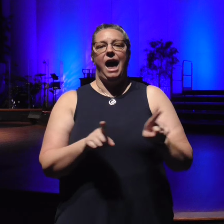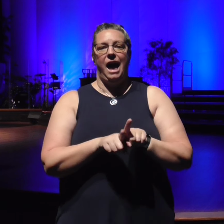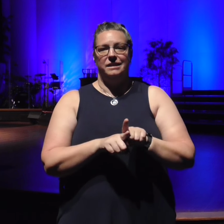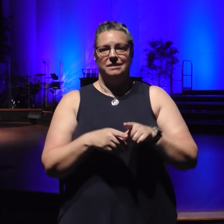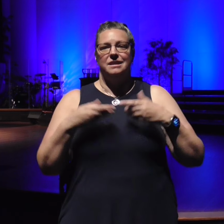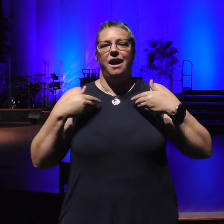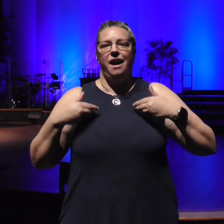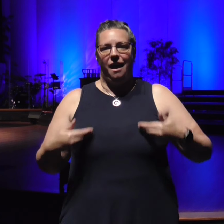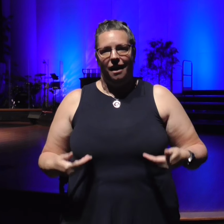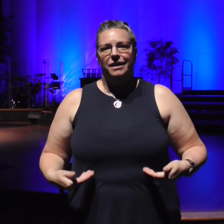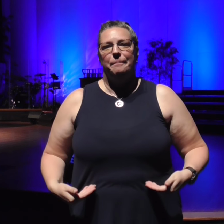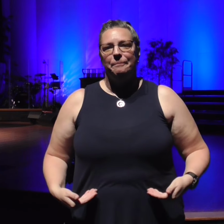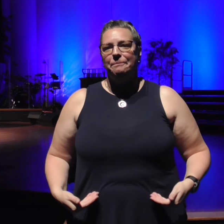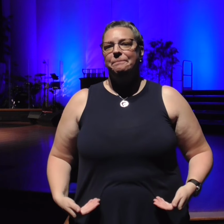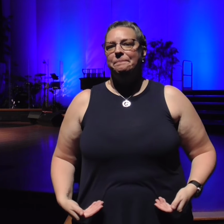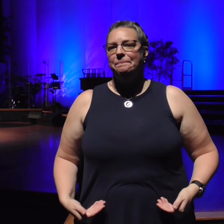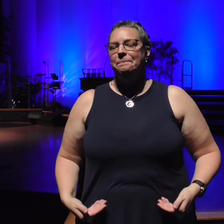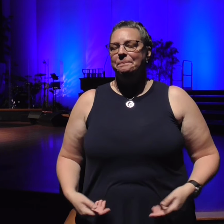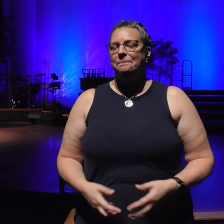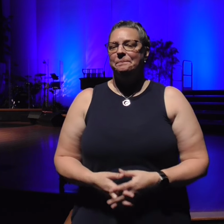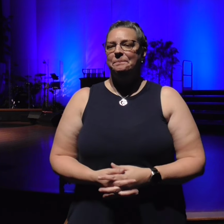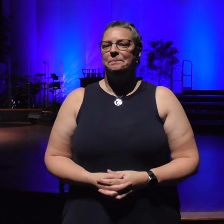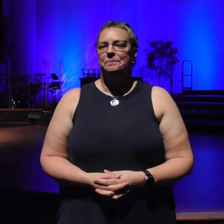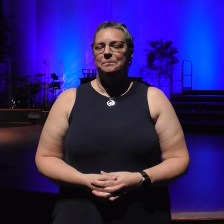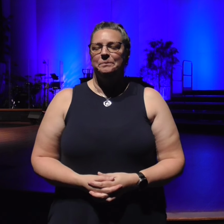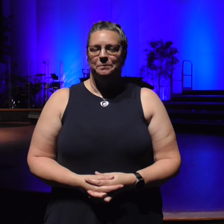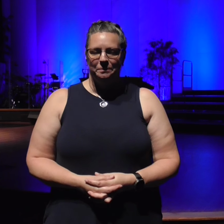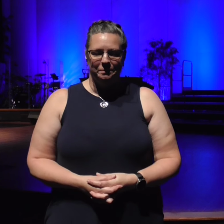as I am.